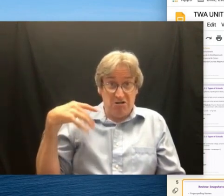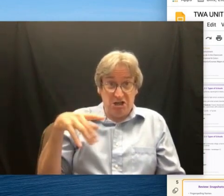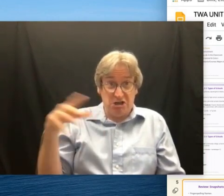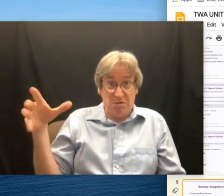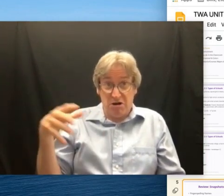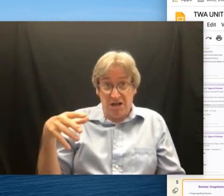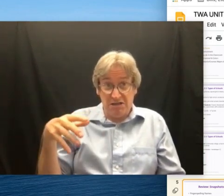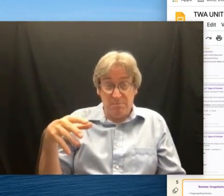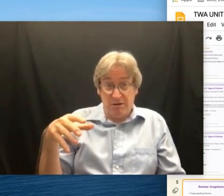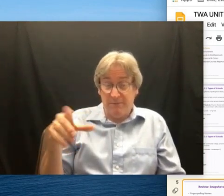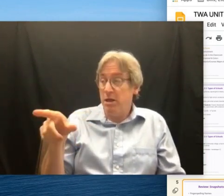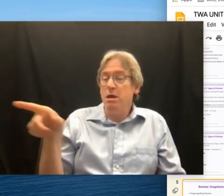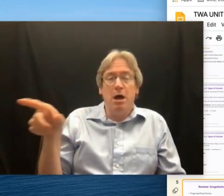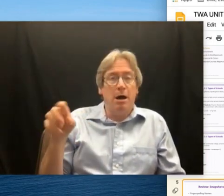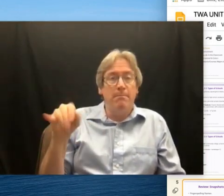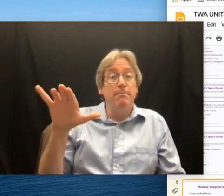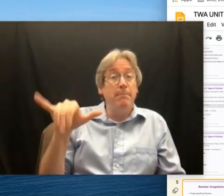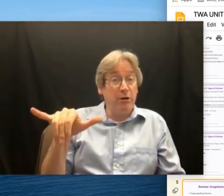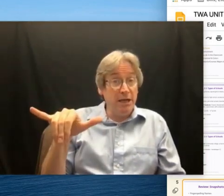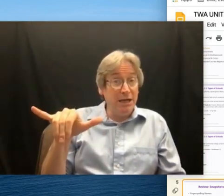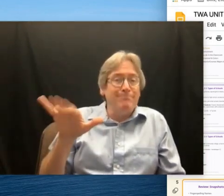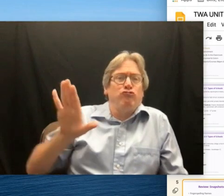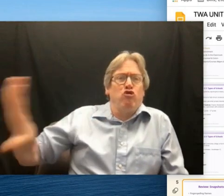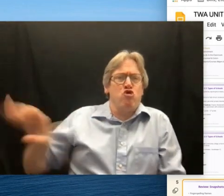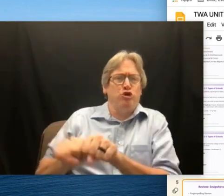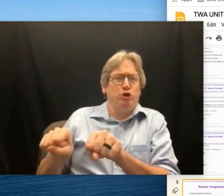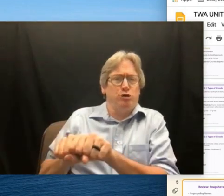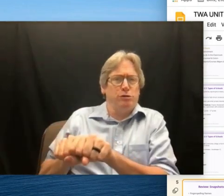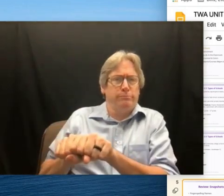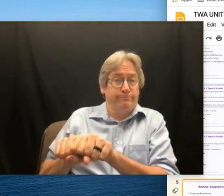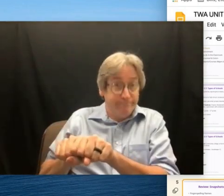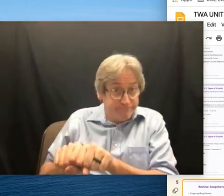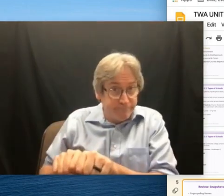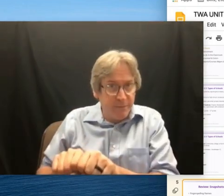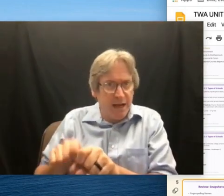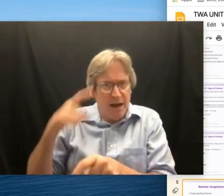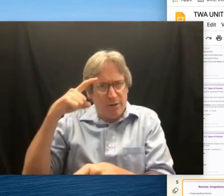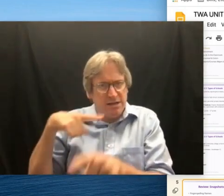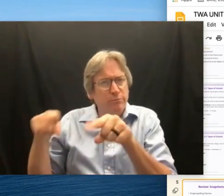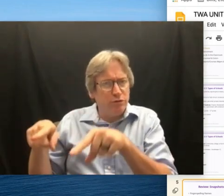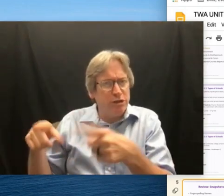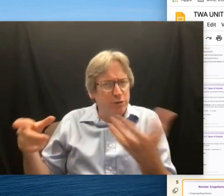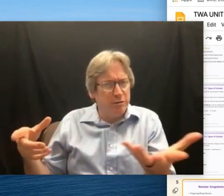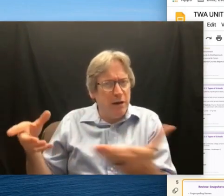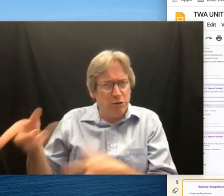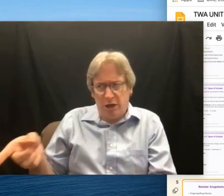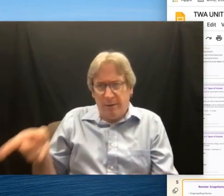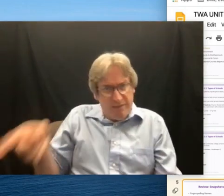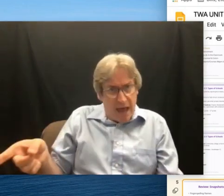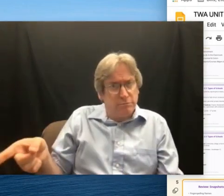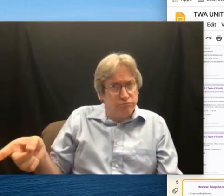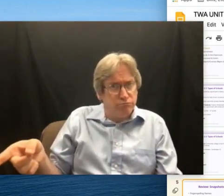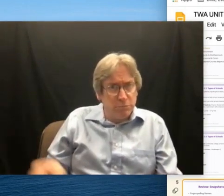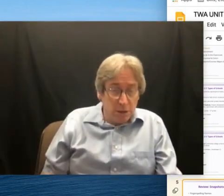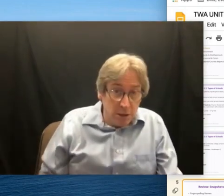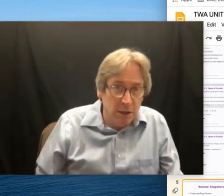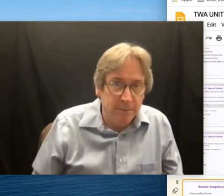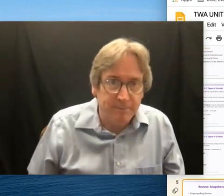red hair that Charlie Brown likes, Mary. Mary, her shoes. And eyebrows up because you're now talking about